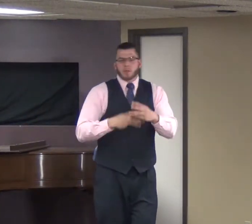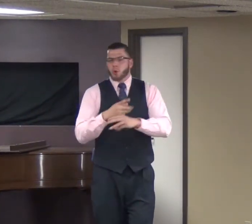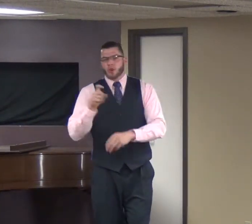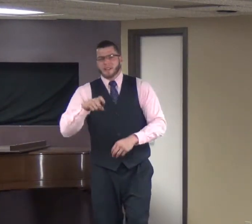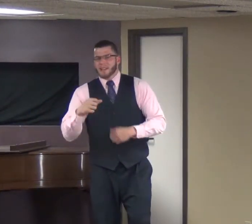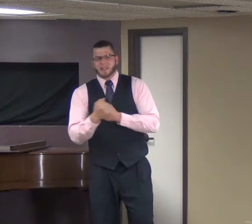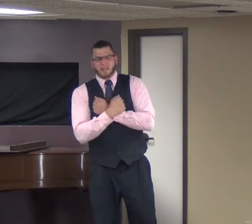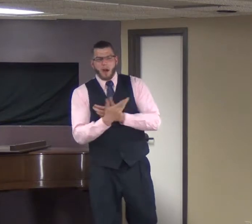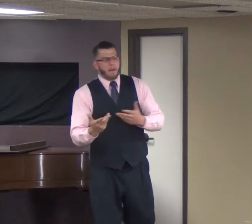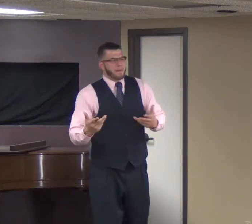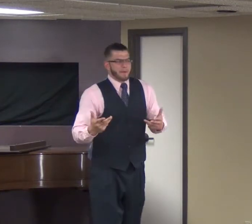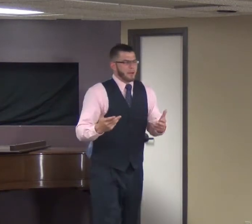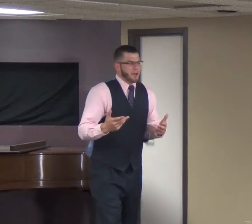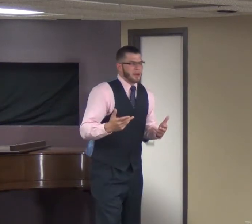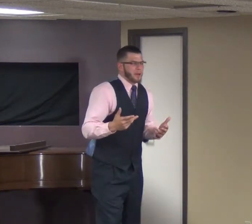world needs is love.